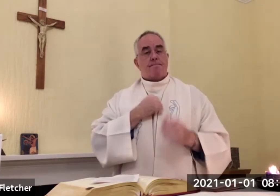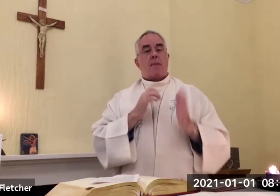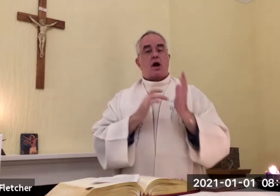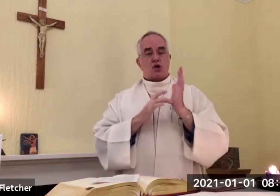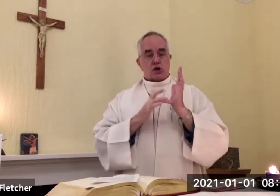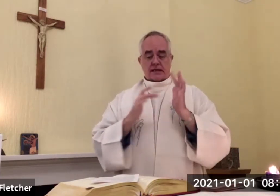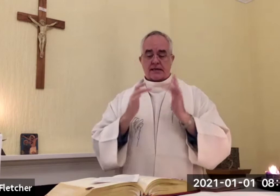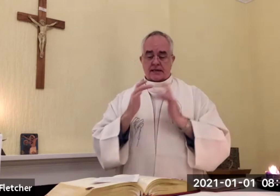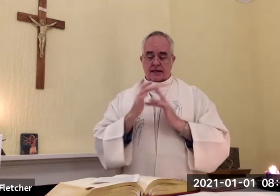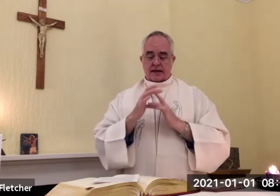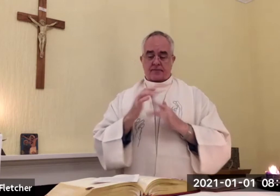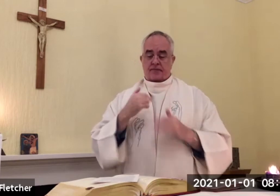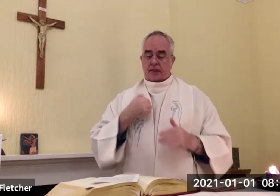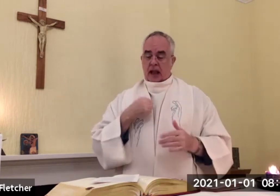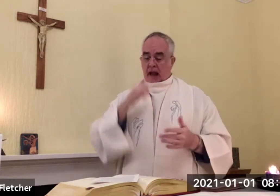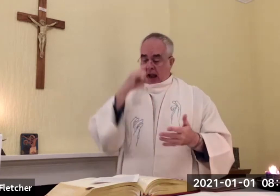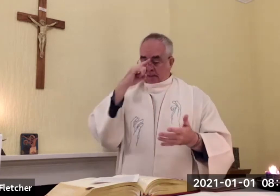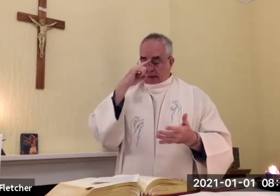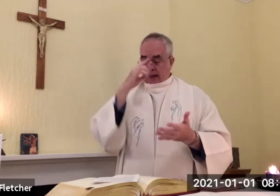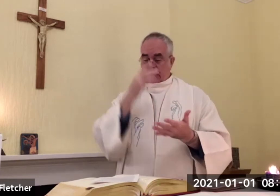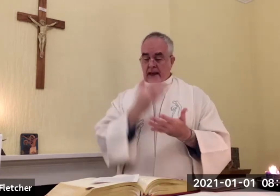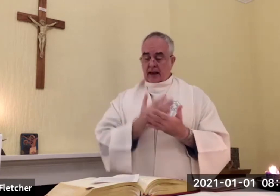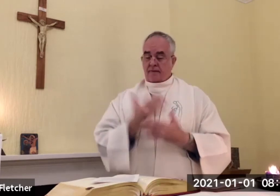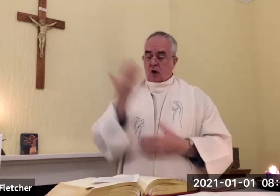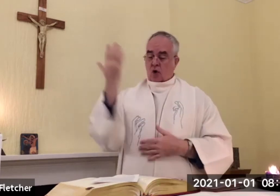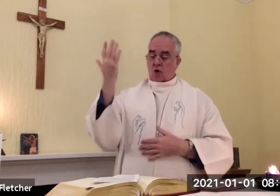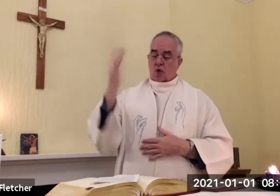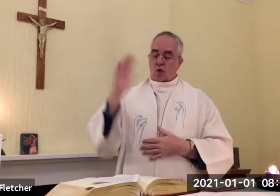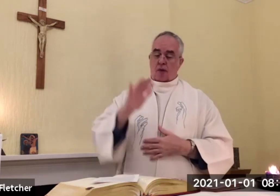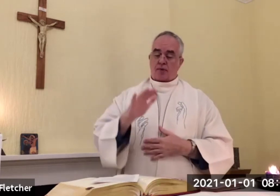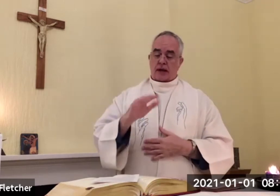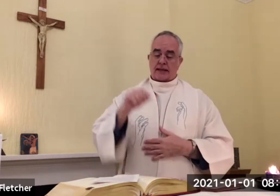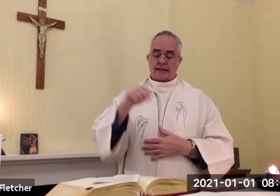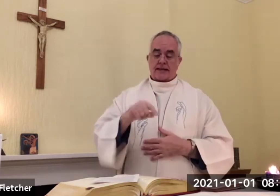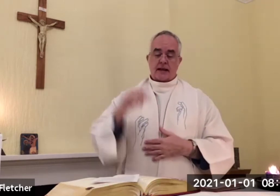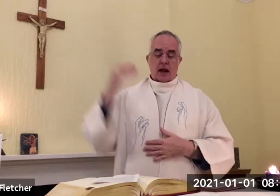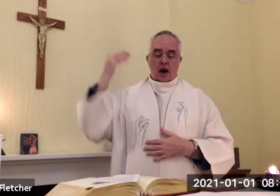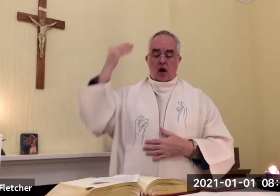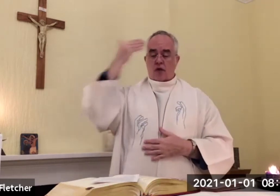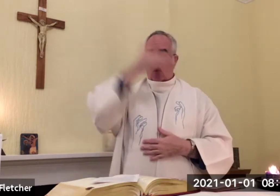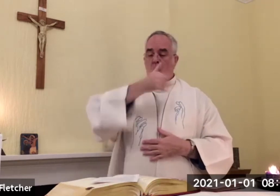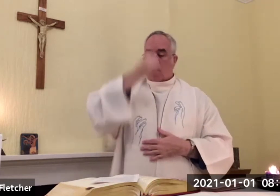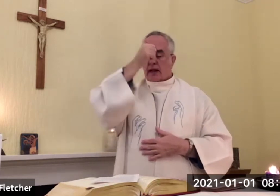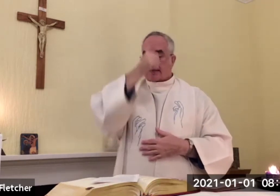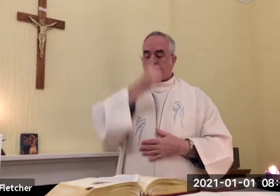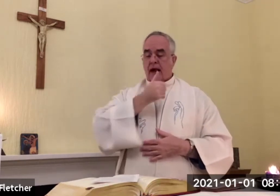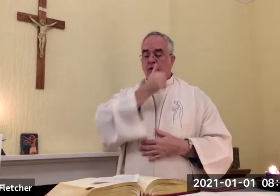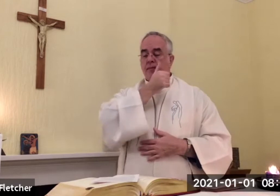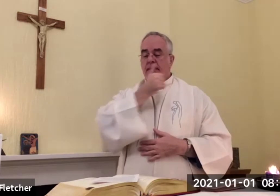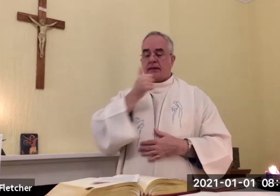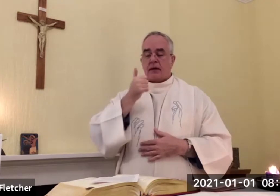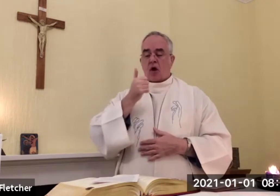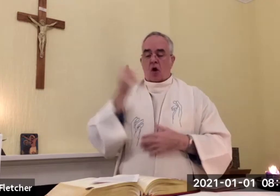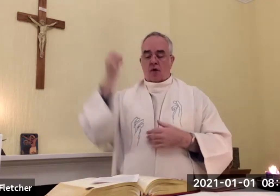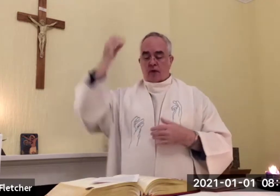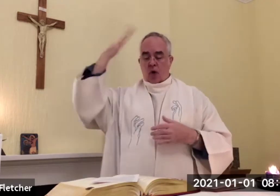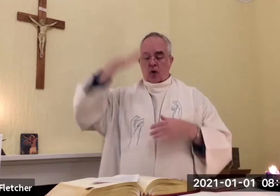My Jesus, I believe you are present in the holy sacrament of the